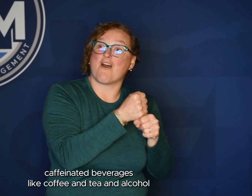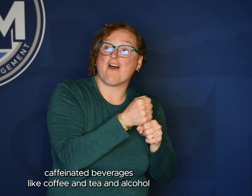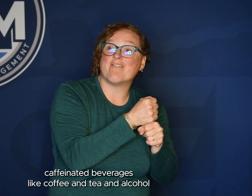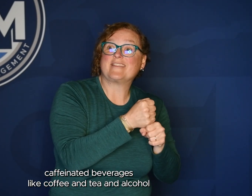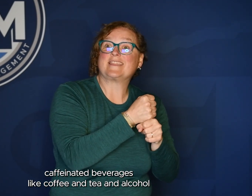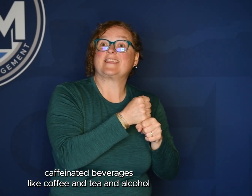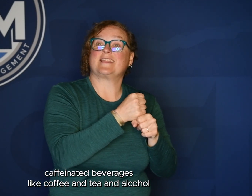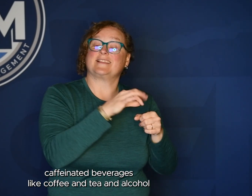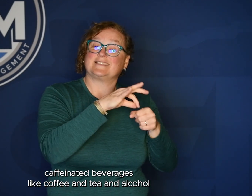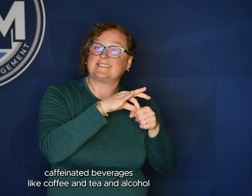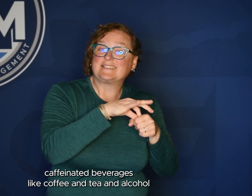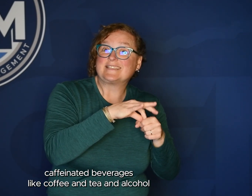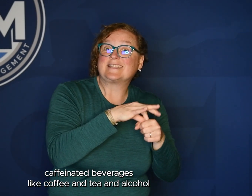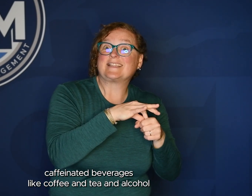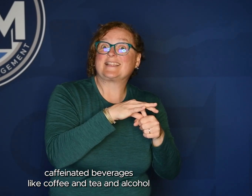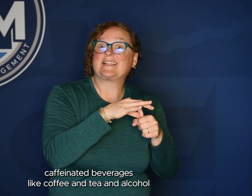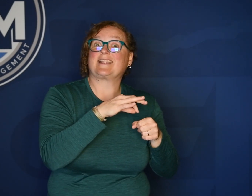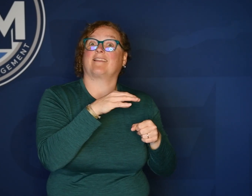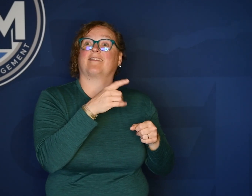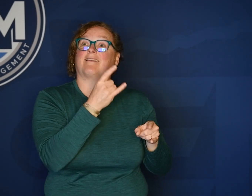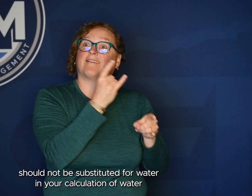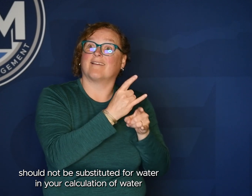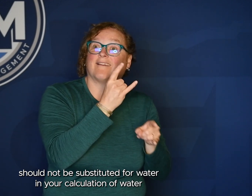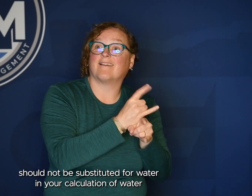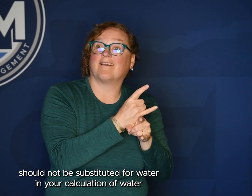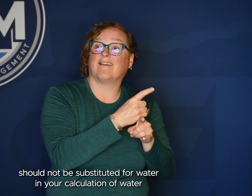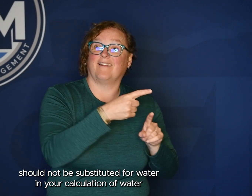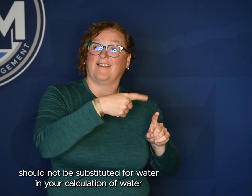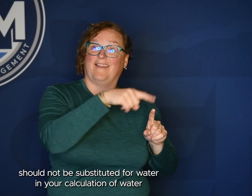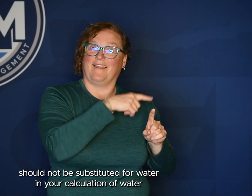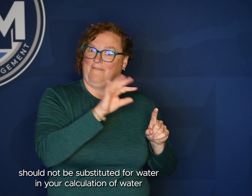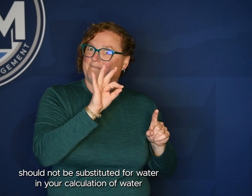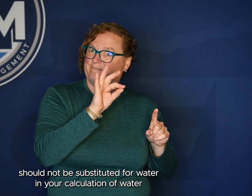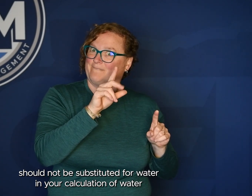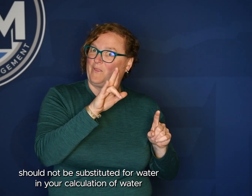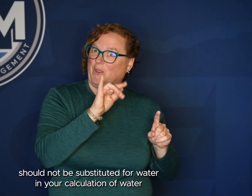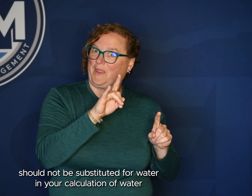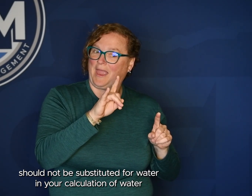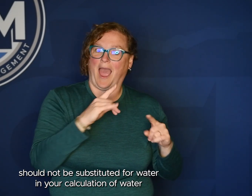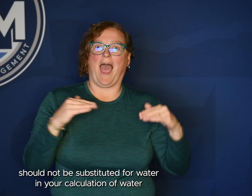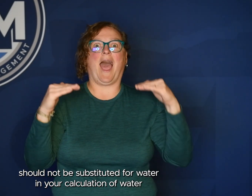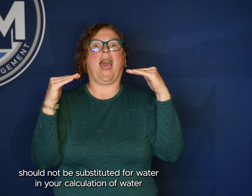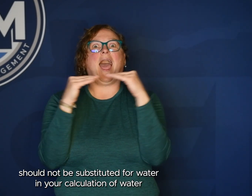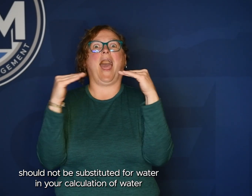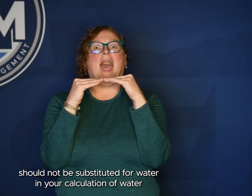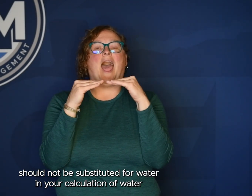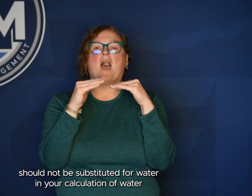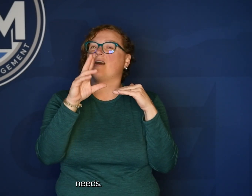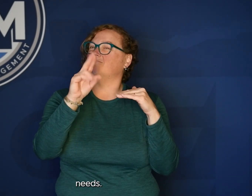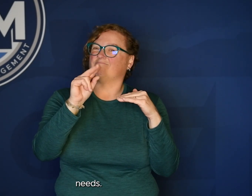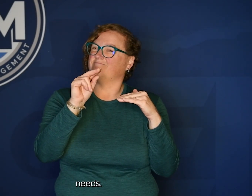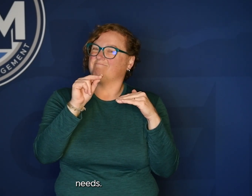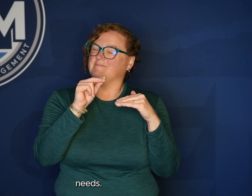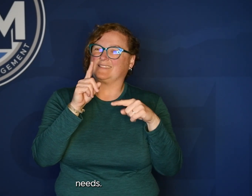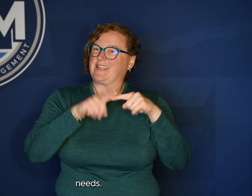and tea, and alcohol should not be substituted for water in your calculation of water needs.